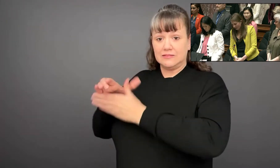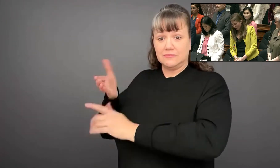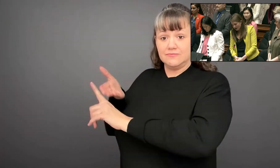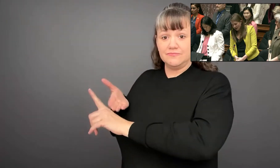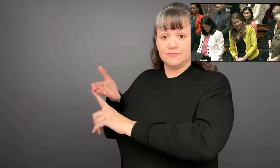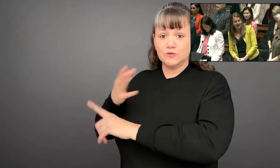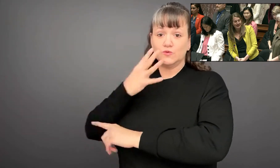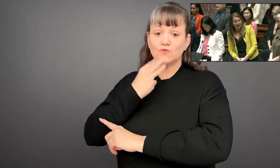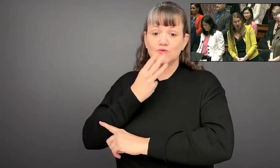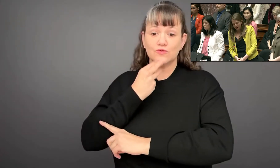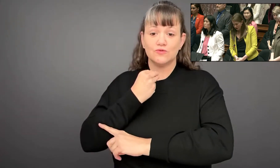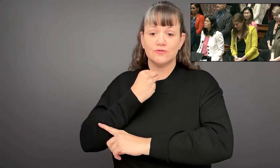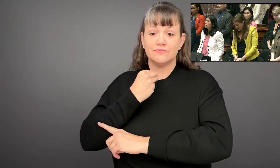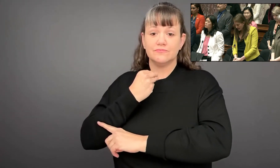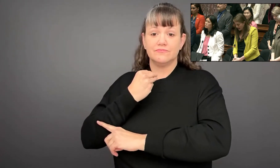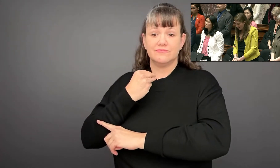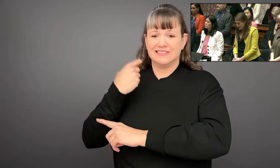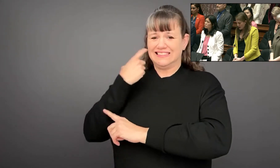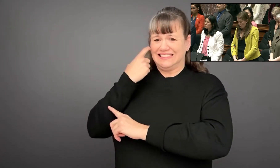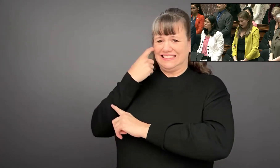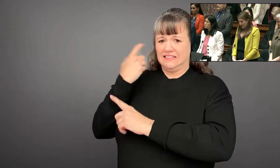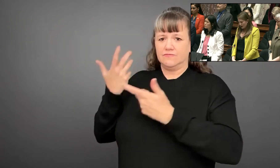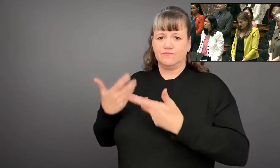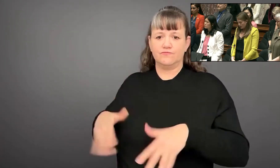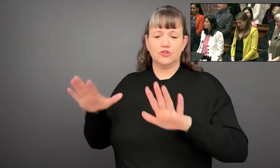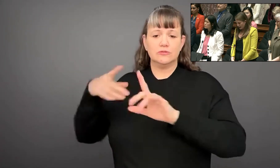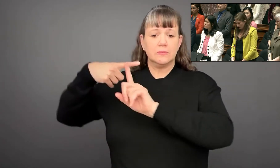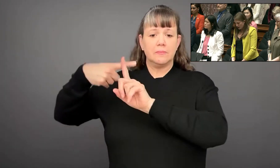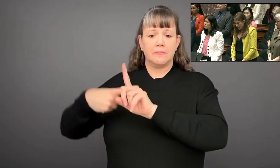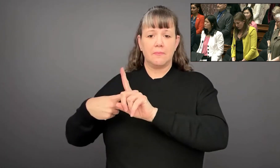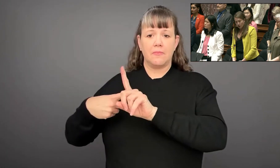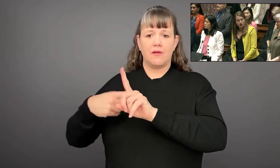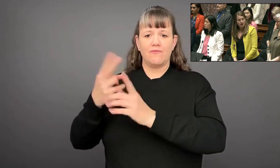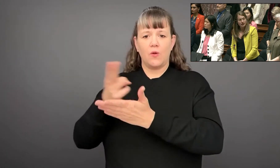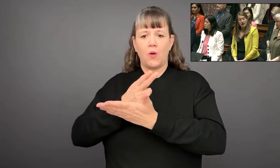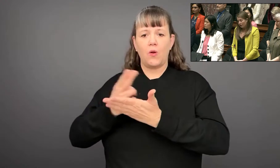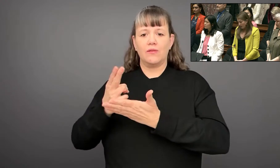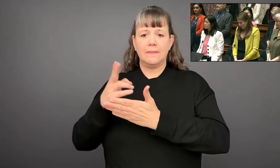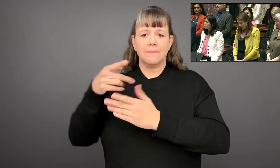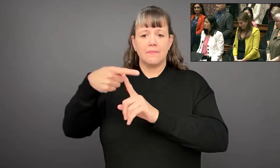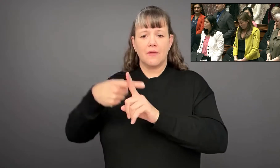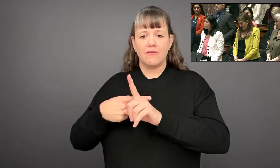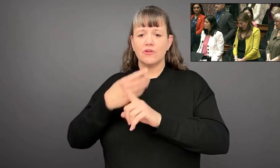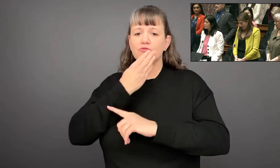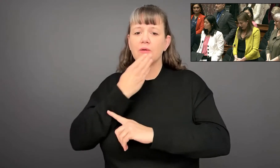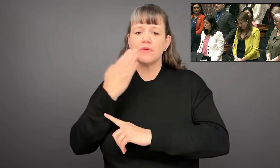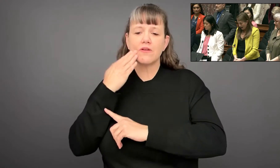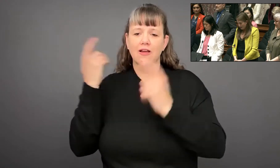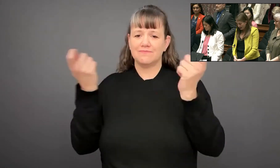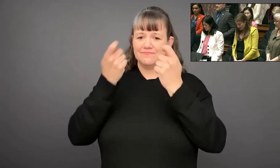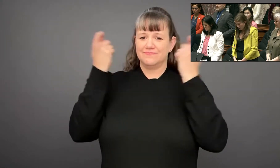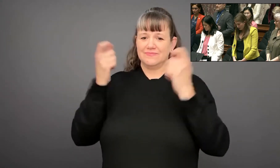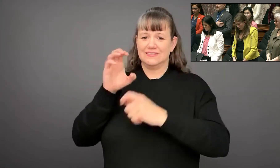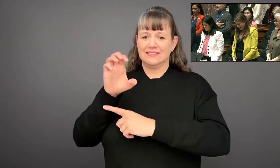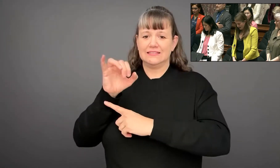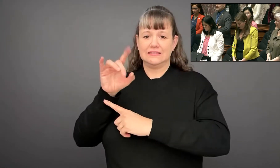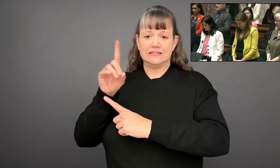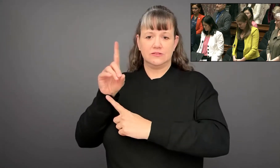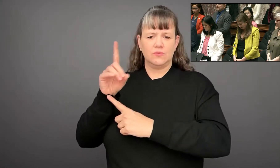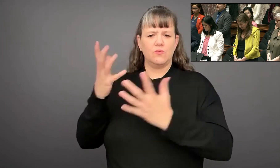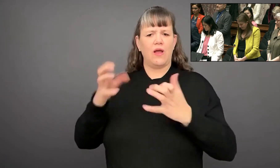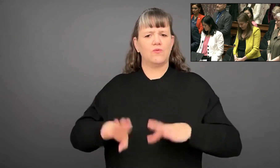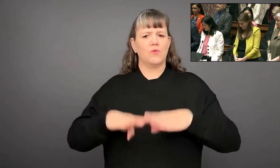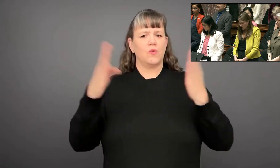month of Ramadan and the celebration of Eid, I wanted to start our session today with words from the Prophet Muhammad, may peace be upon